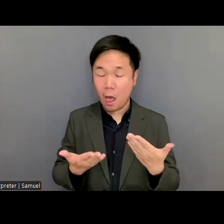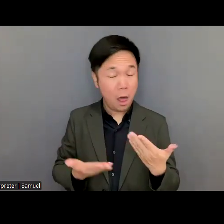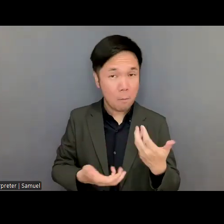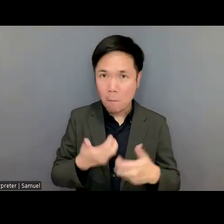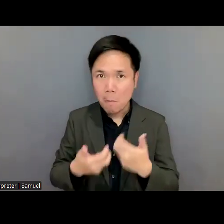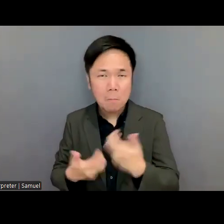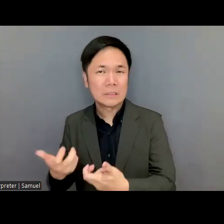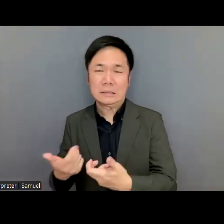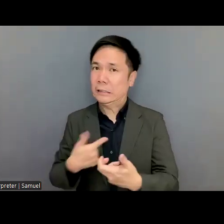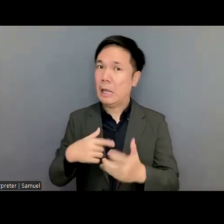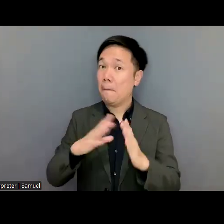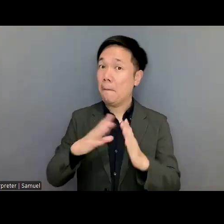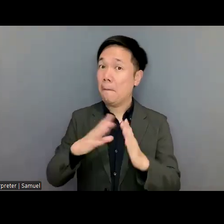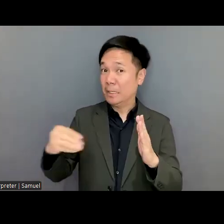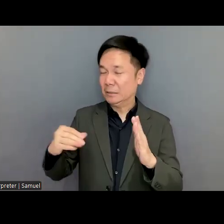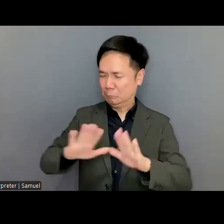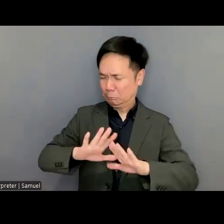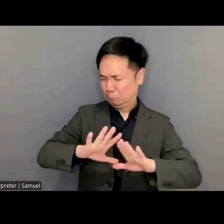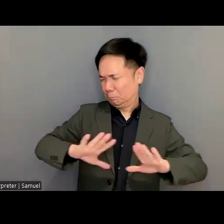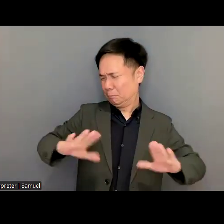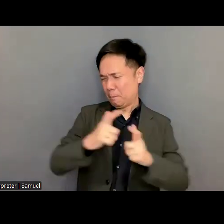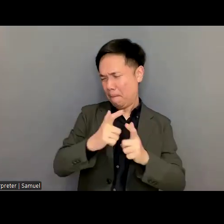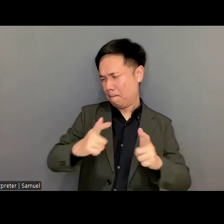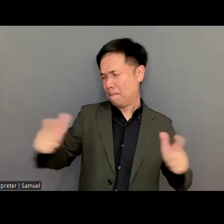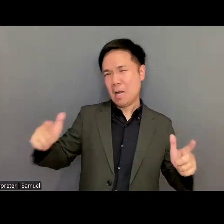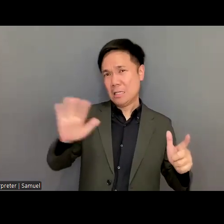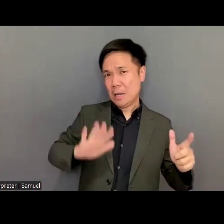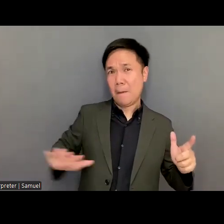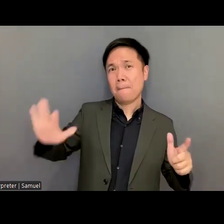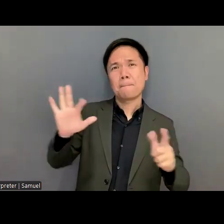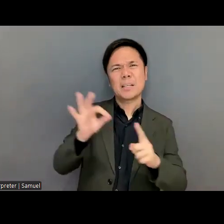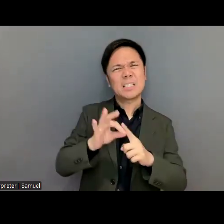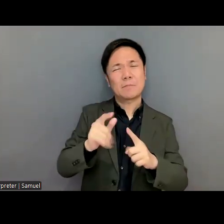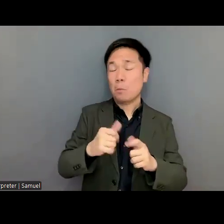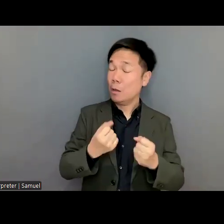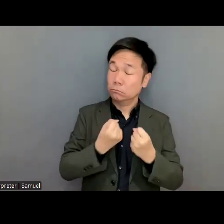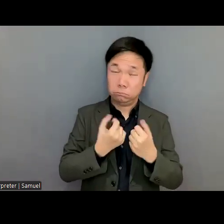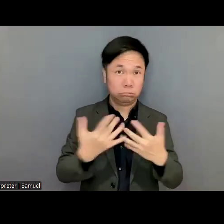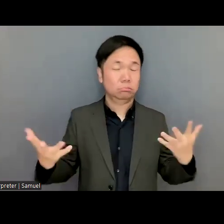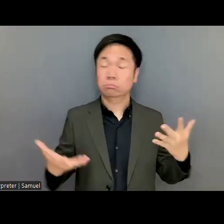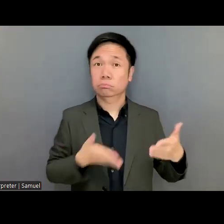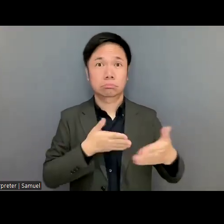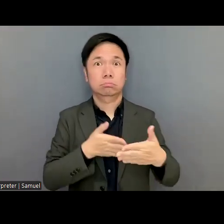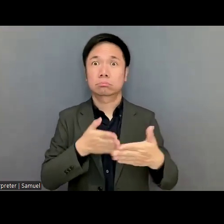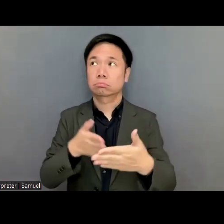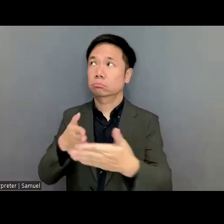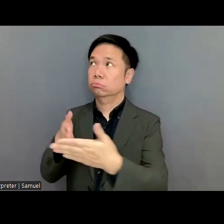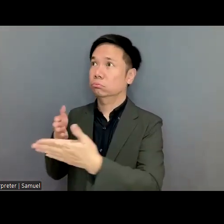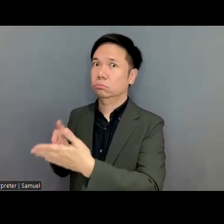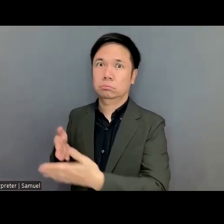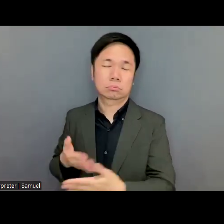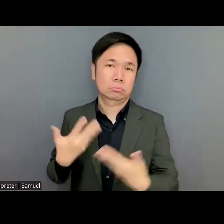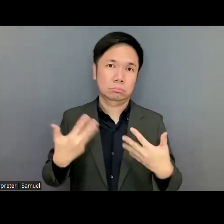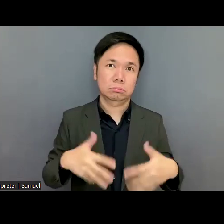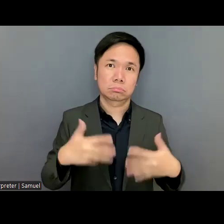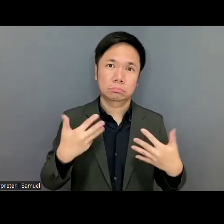is the biggest country in the Pacific, there are multiple issues that we are faced with. And so I guess I will leave it